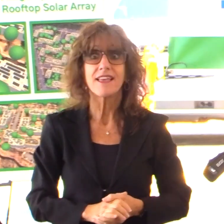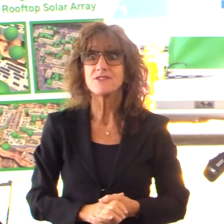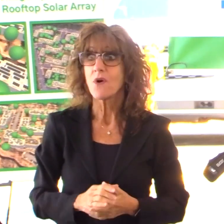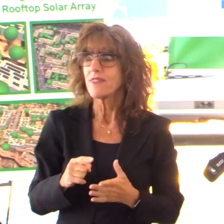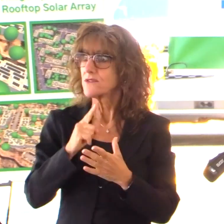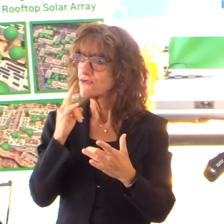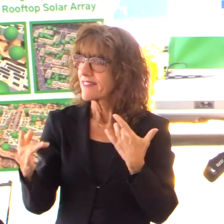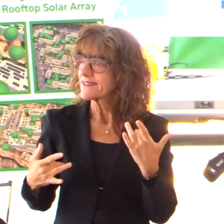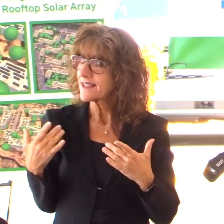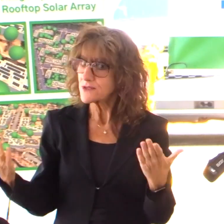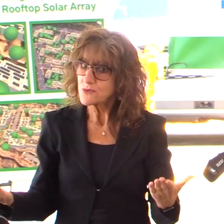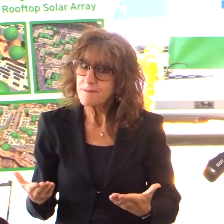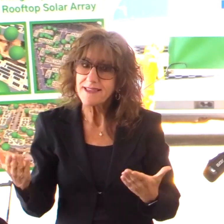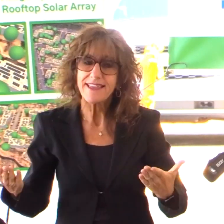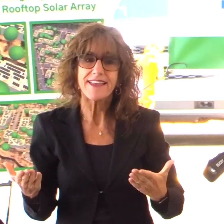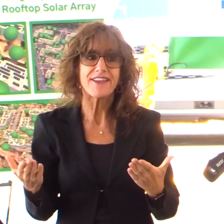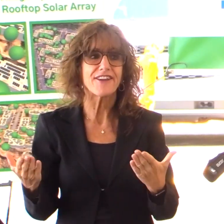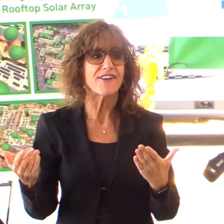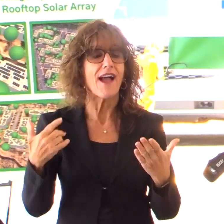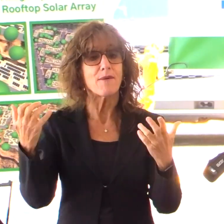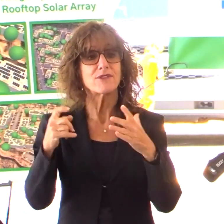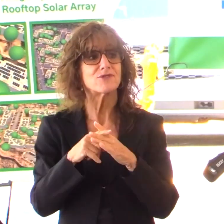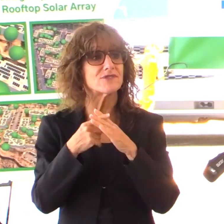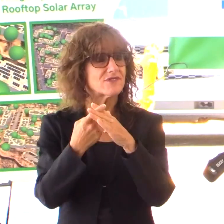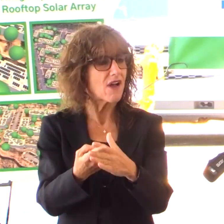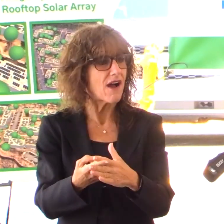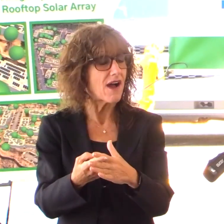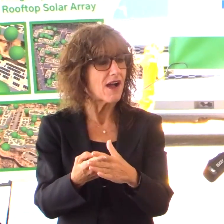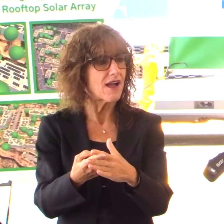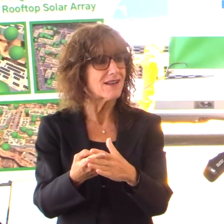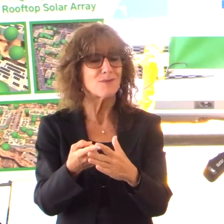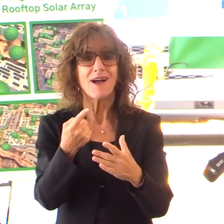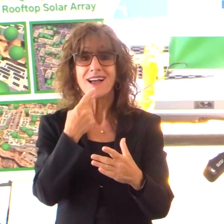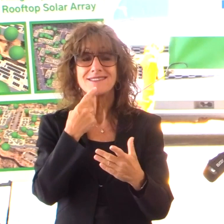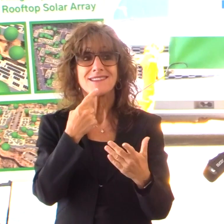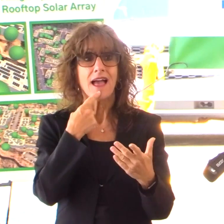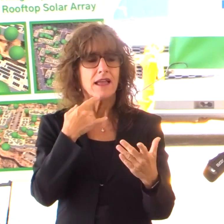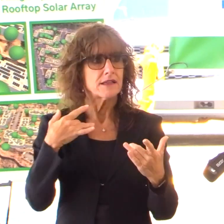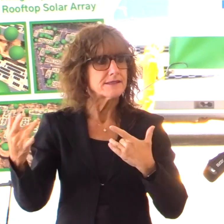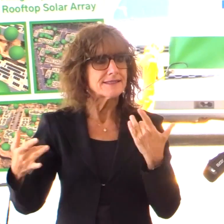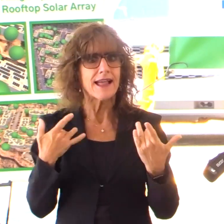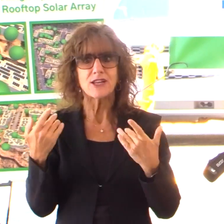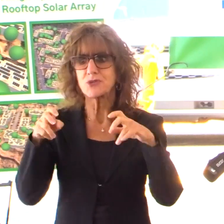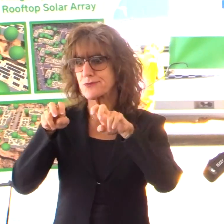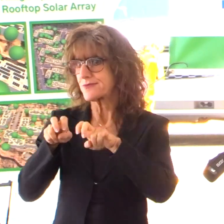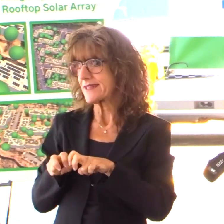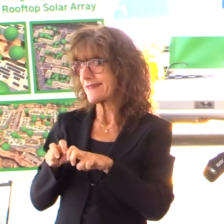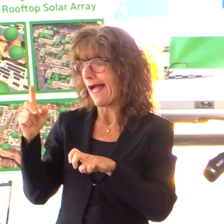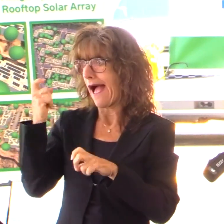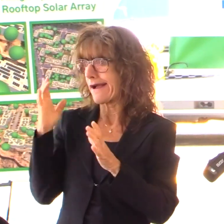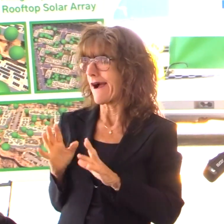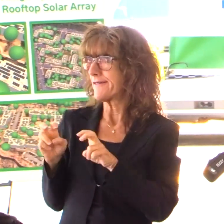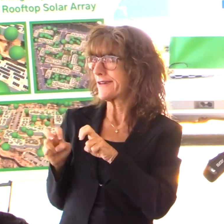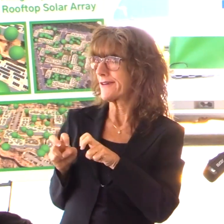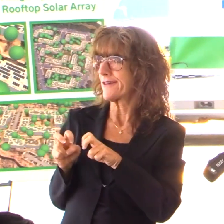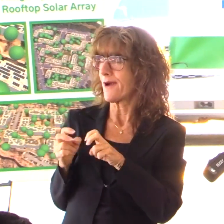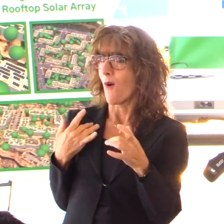So this is really exciting to be here. I want to start by just saying, you don't know how exciting it is to be able to sit next to a governor